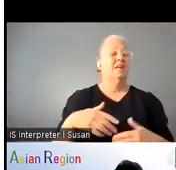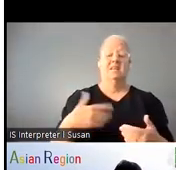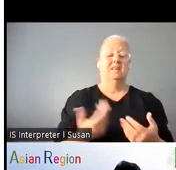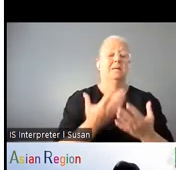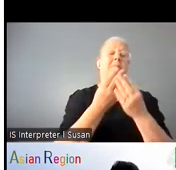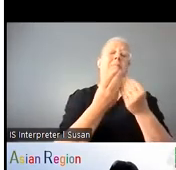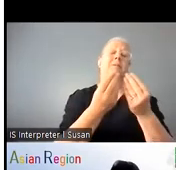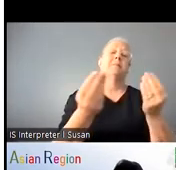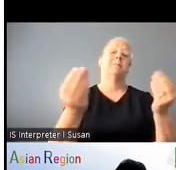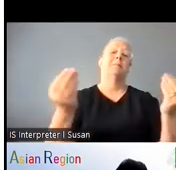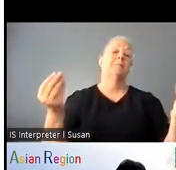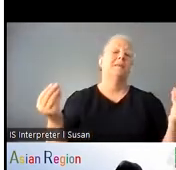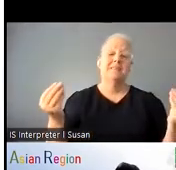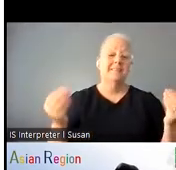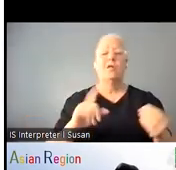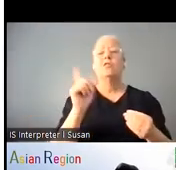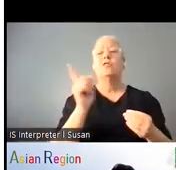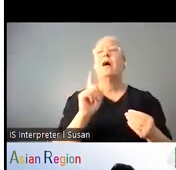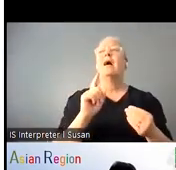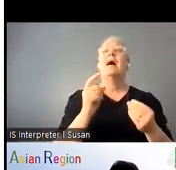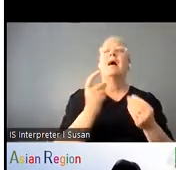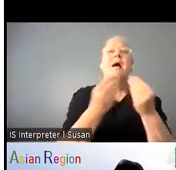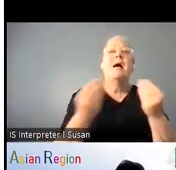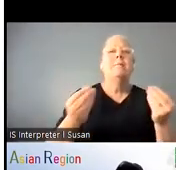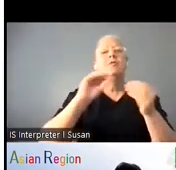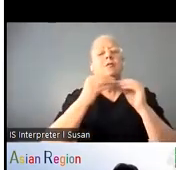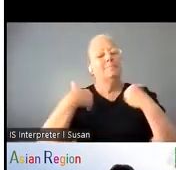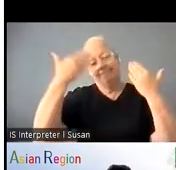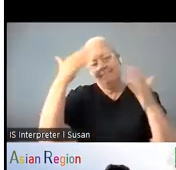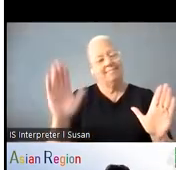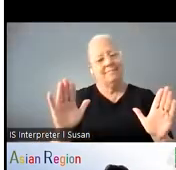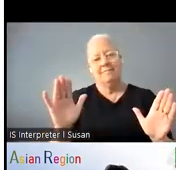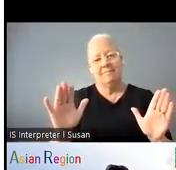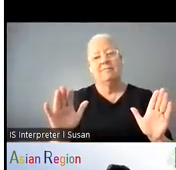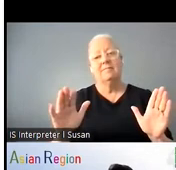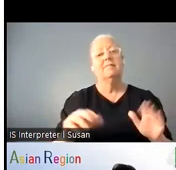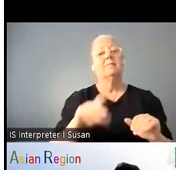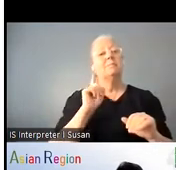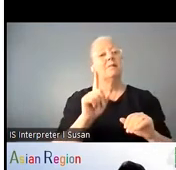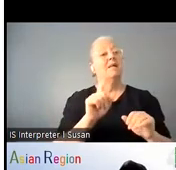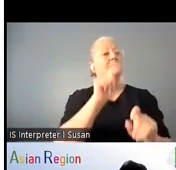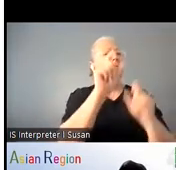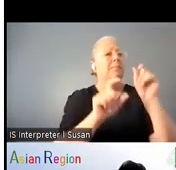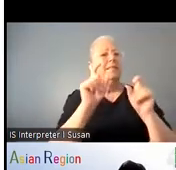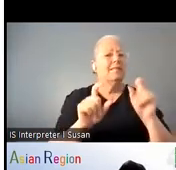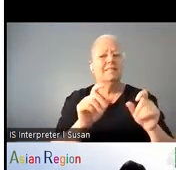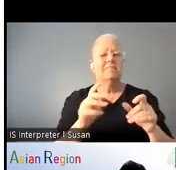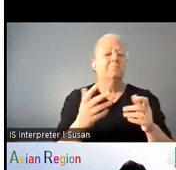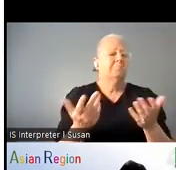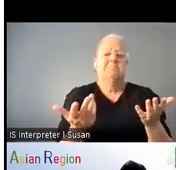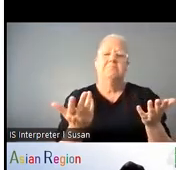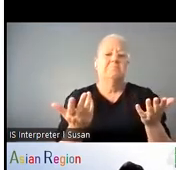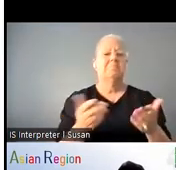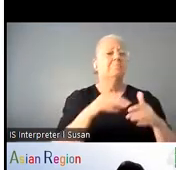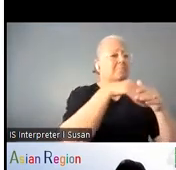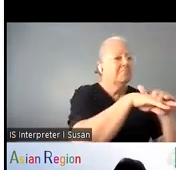no specific data about how many people live within the social care institution, but I'm assuming there are probably